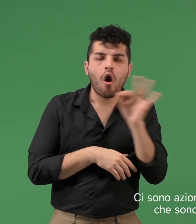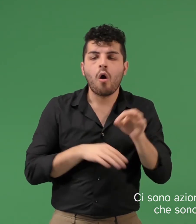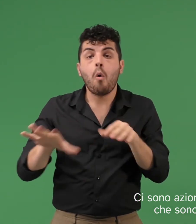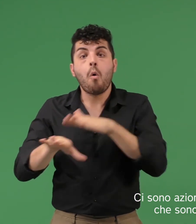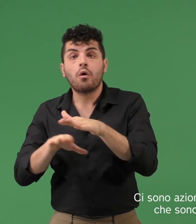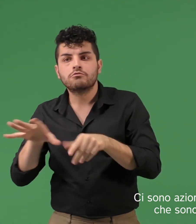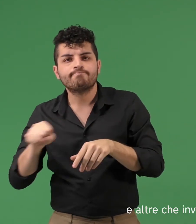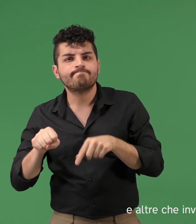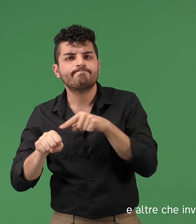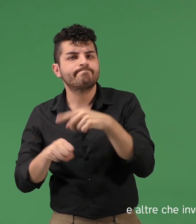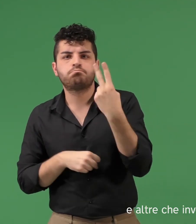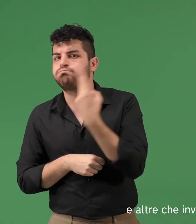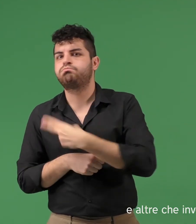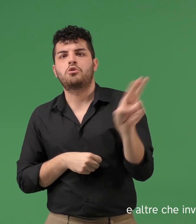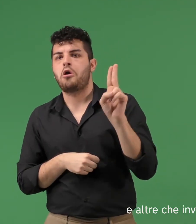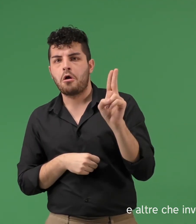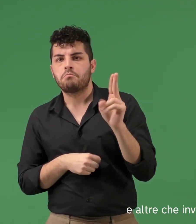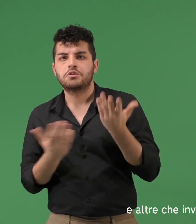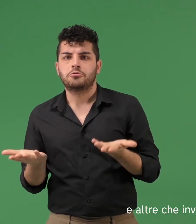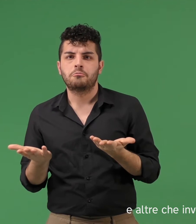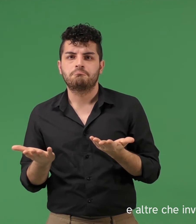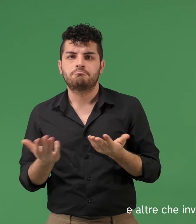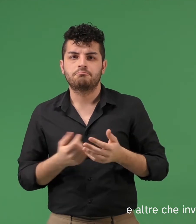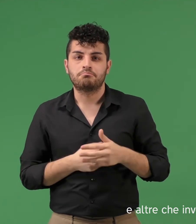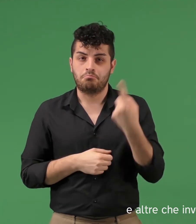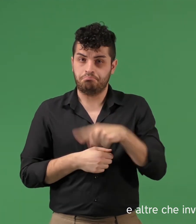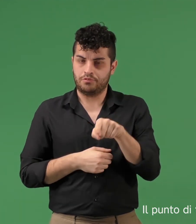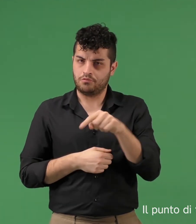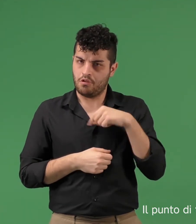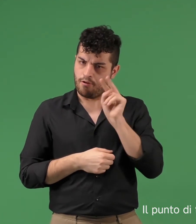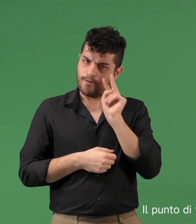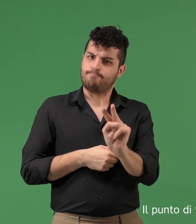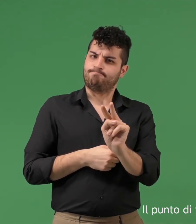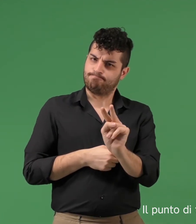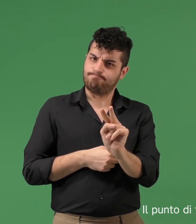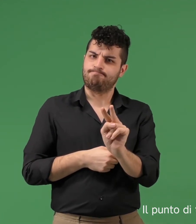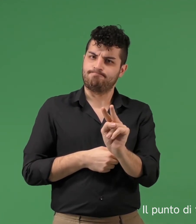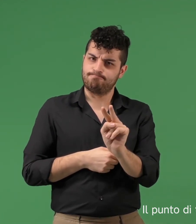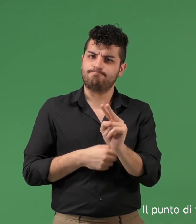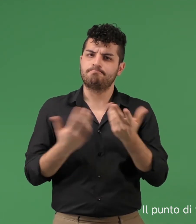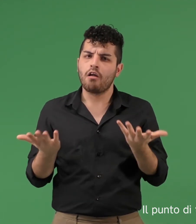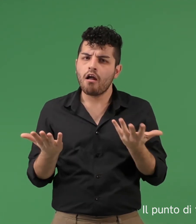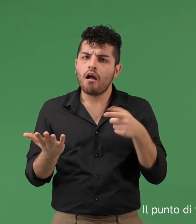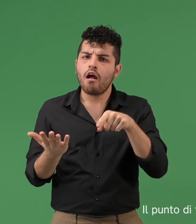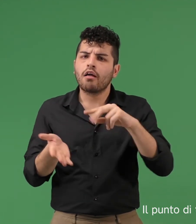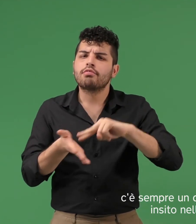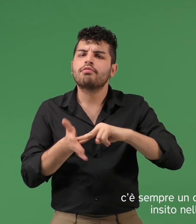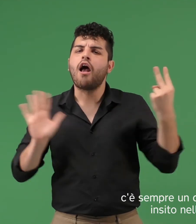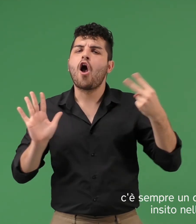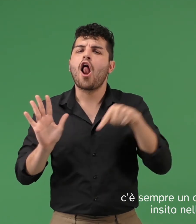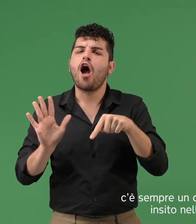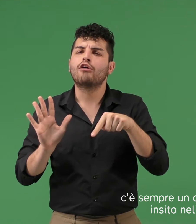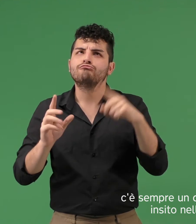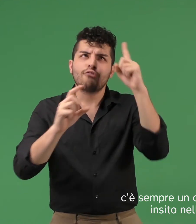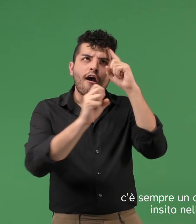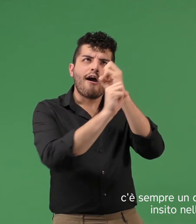actions that they prescribe and actions that they prohibit when you use them. And as a result of that,